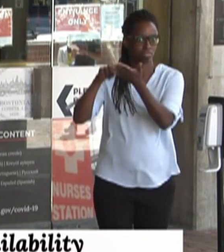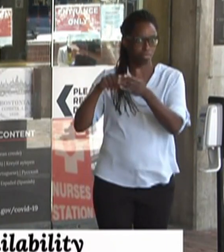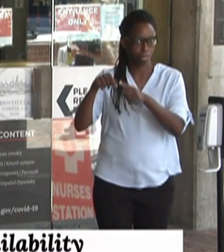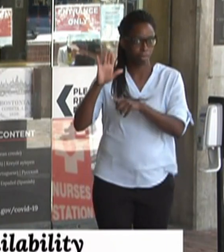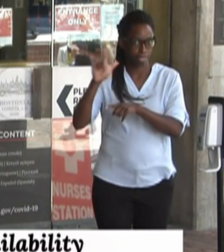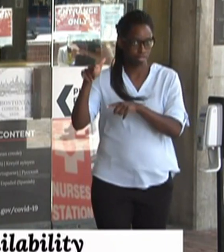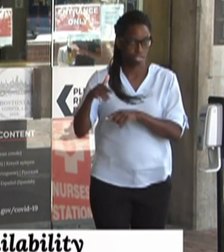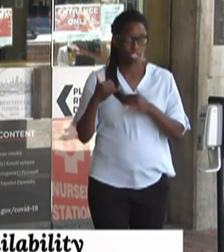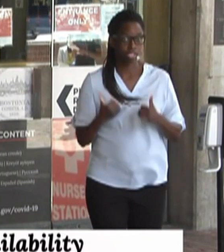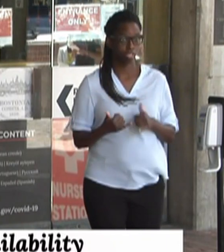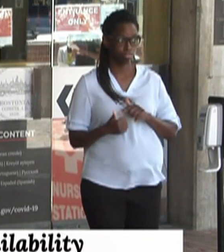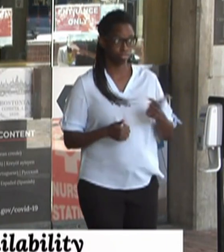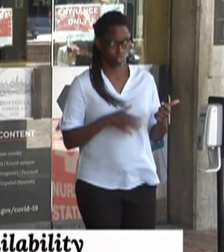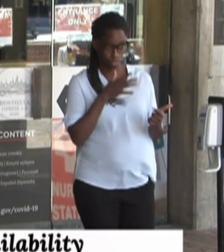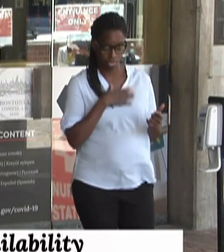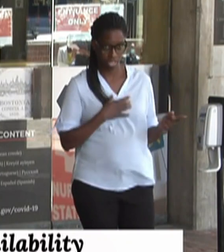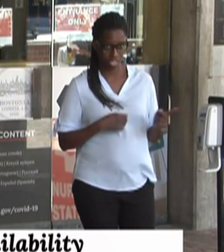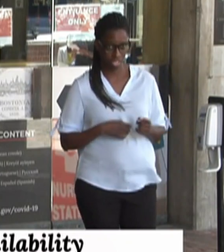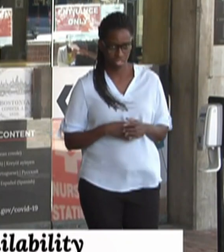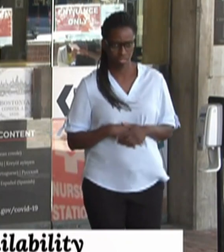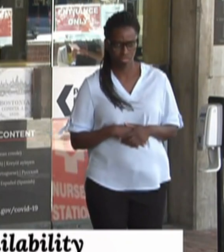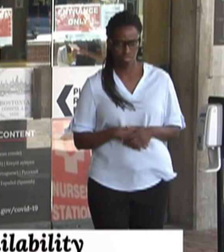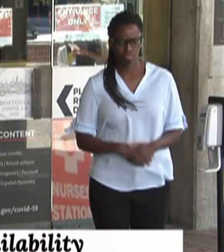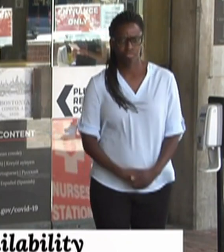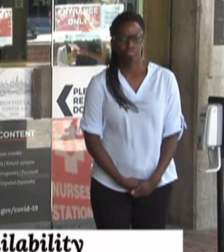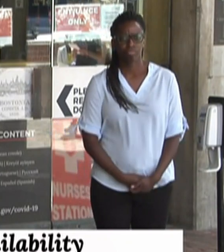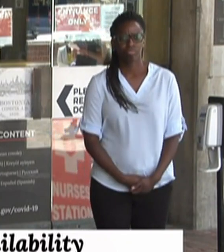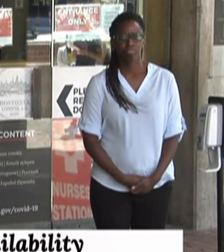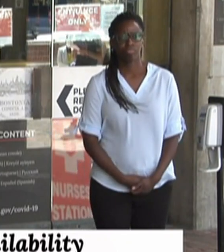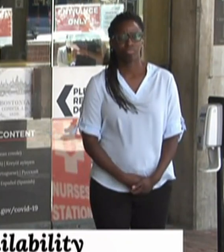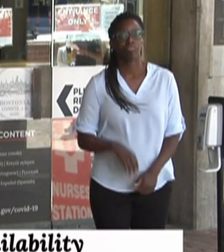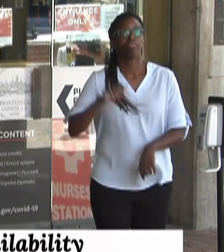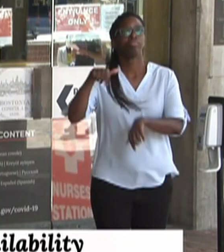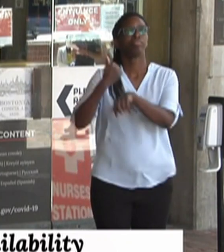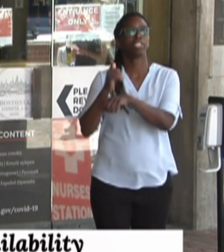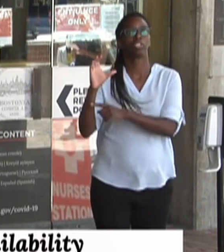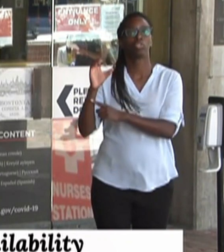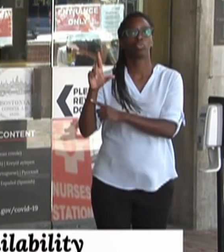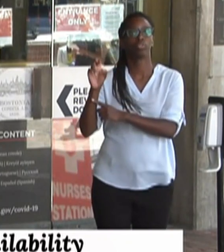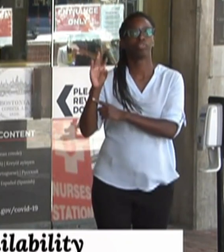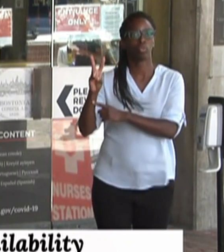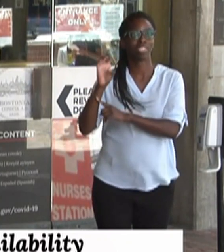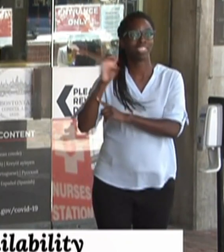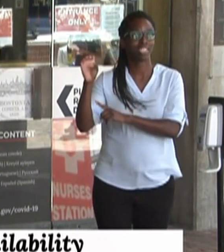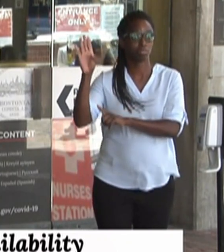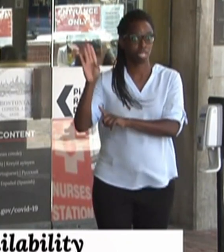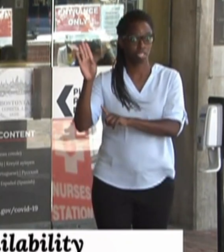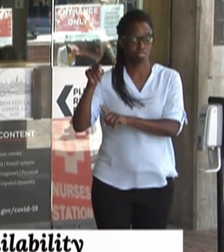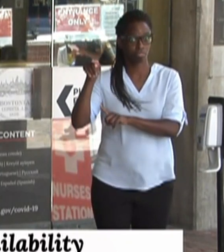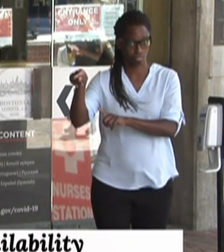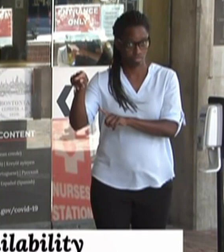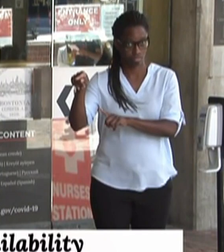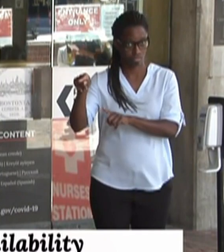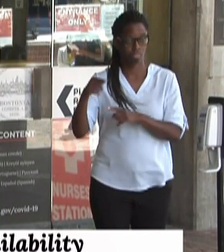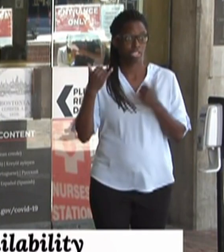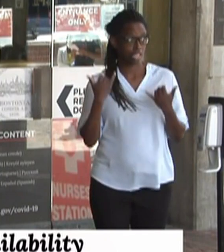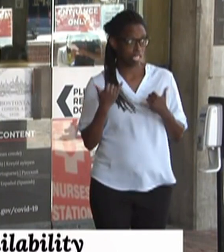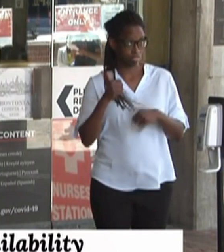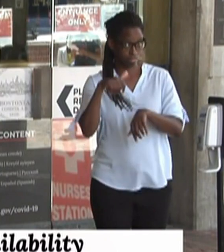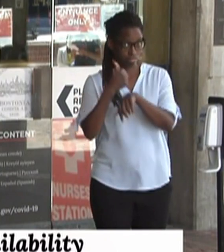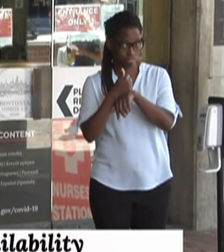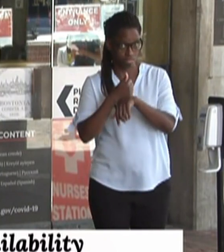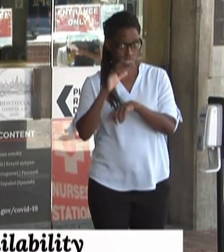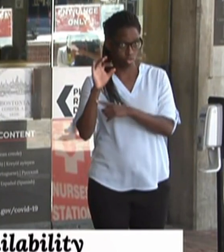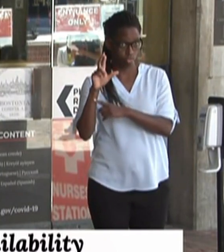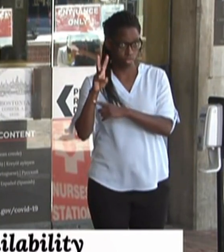or potentially do that? As of now, no, but I'm going to ask Marty Martinez maybe to come up and talk a little bit about some of the things that we're doing in East Boston. I mean, I touched upon